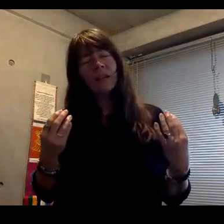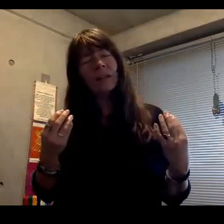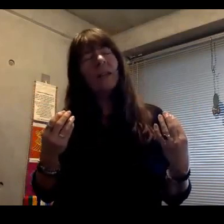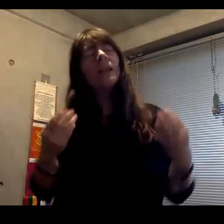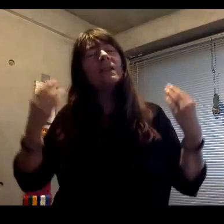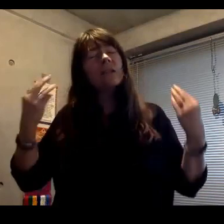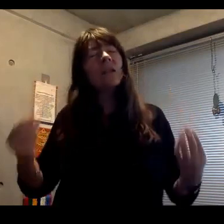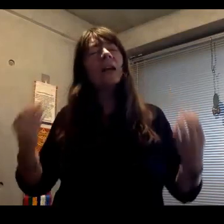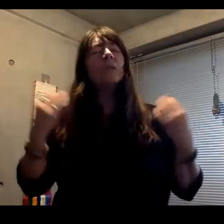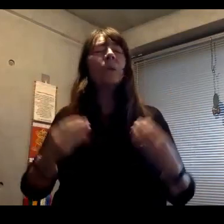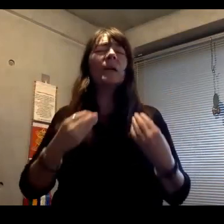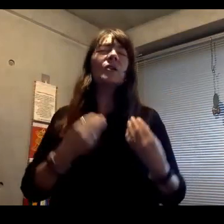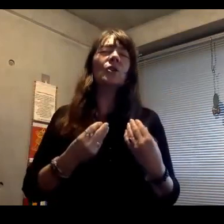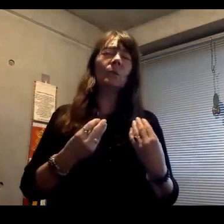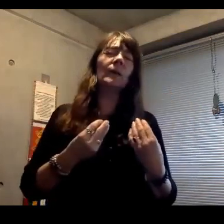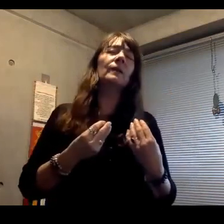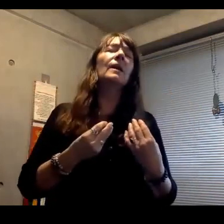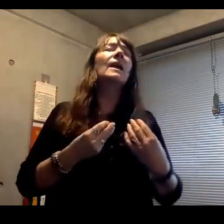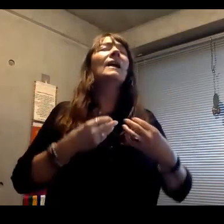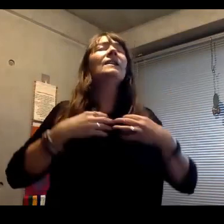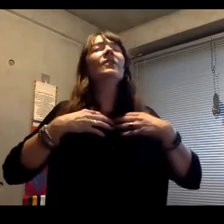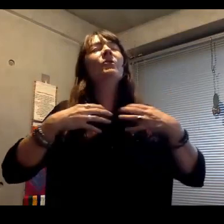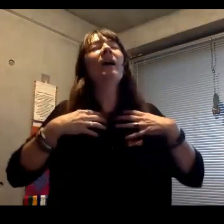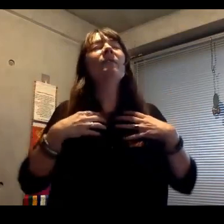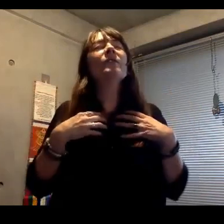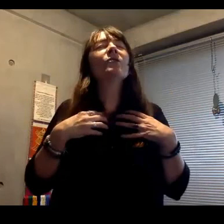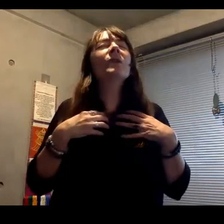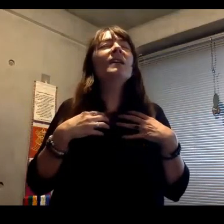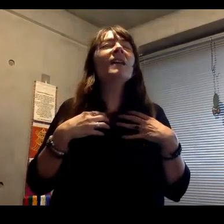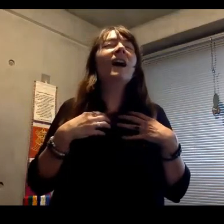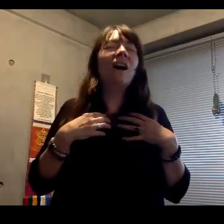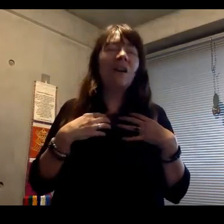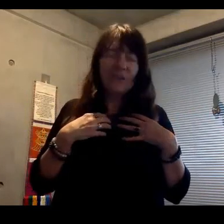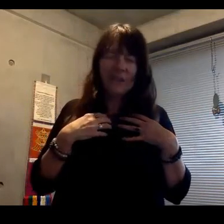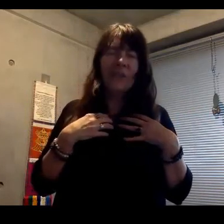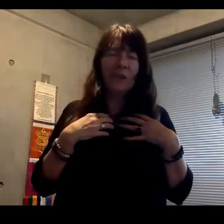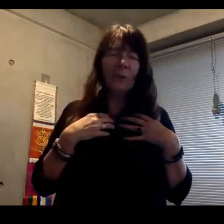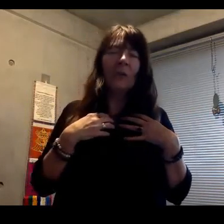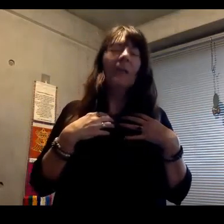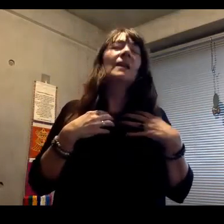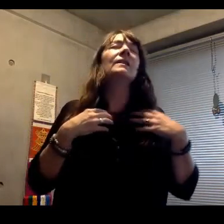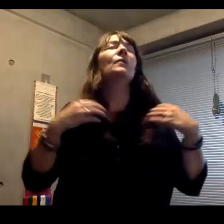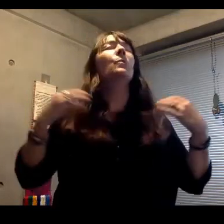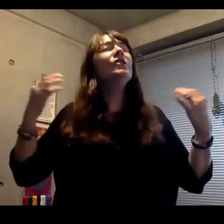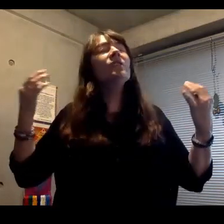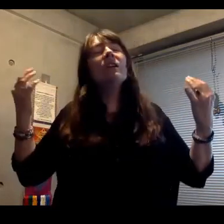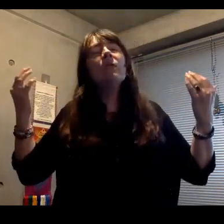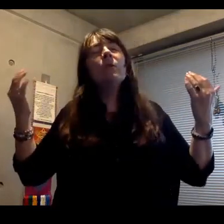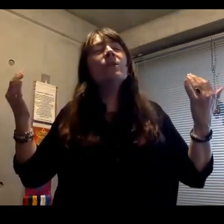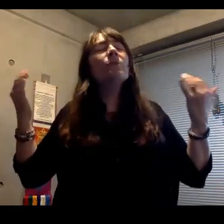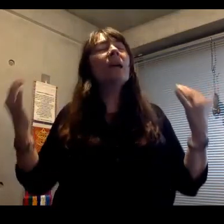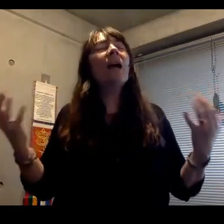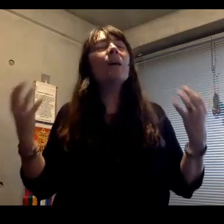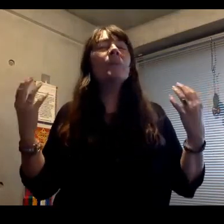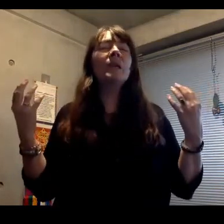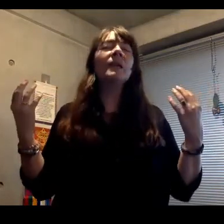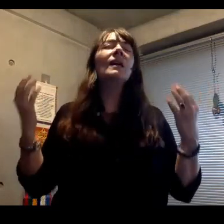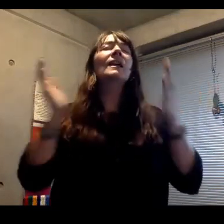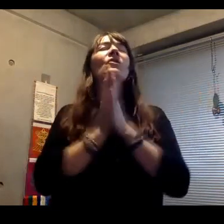that is decided by each human. And yet you have this great heart in you that wishes everyone to